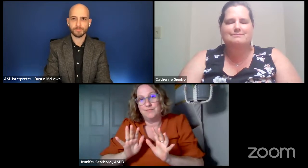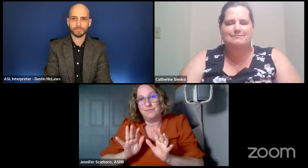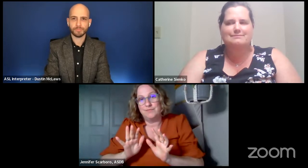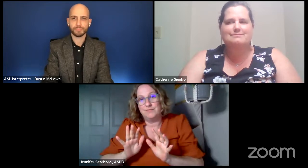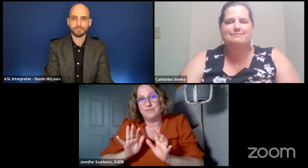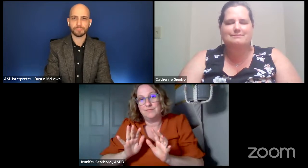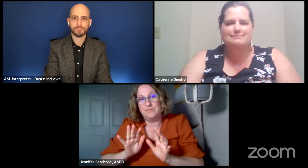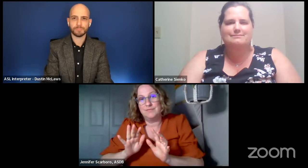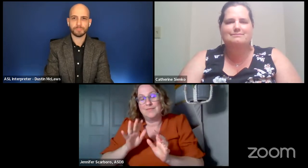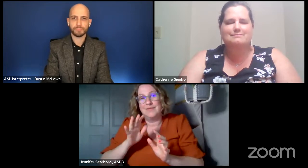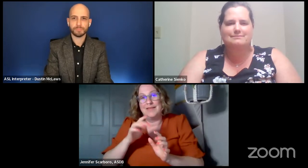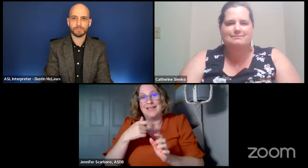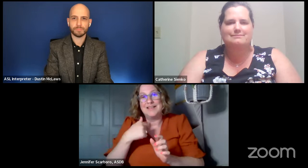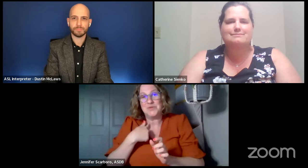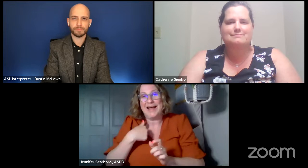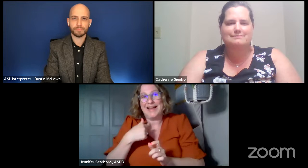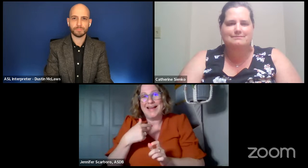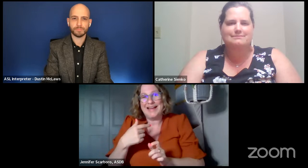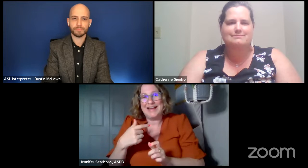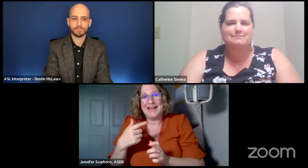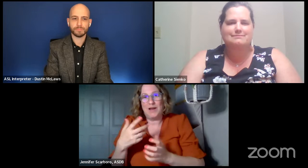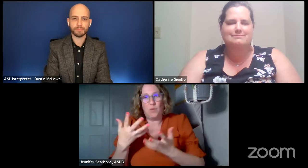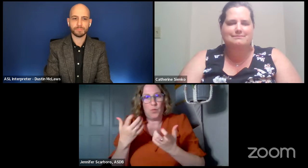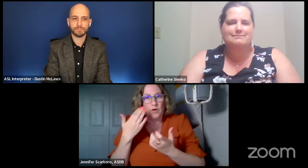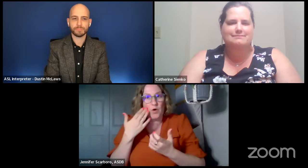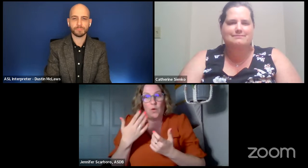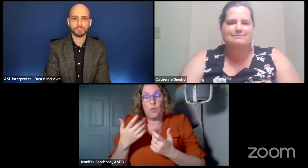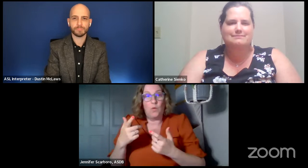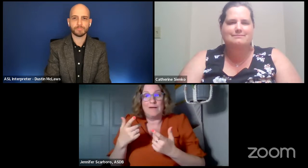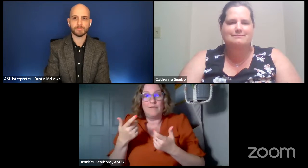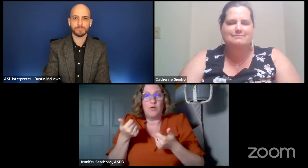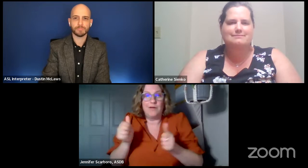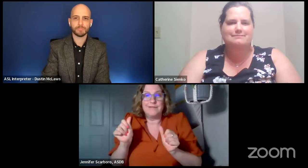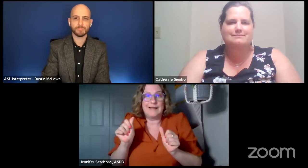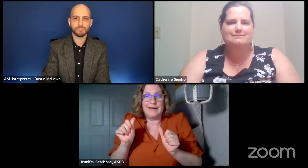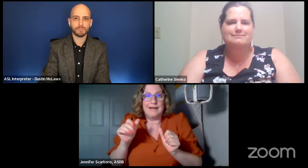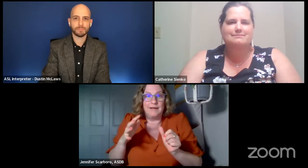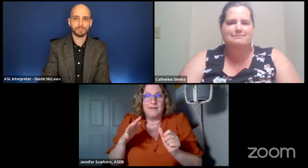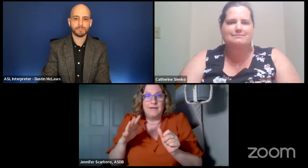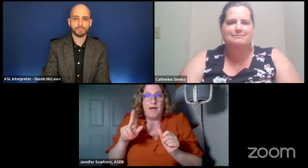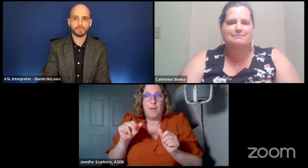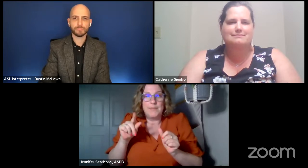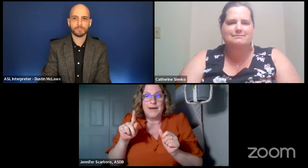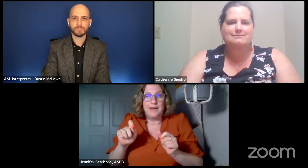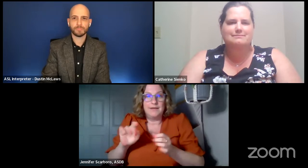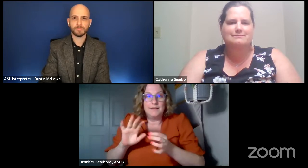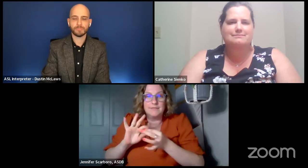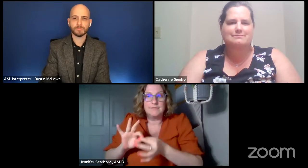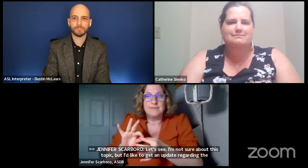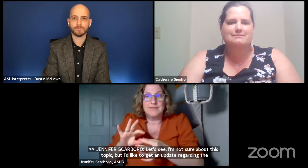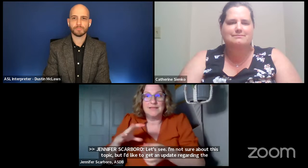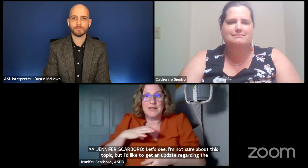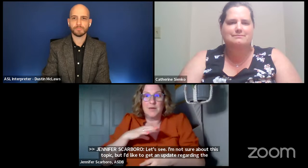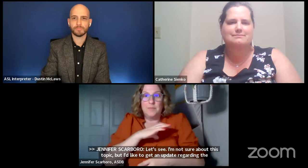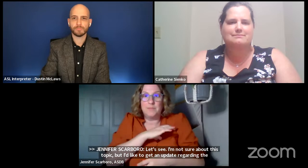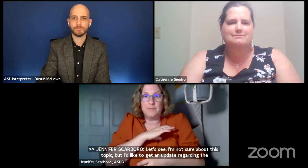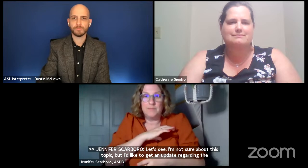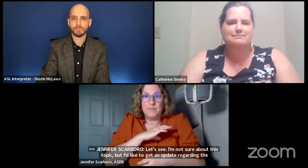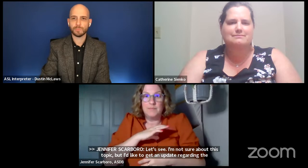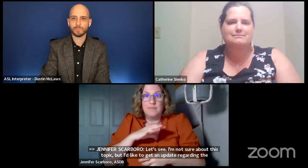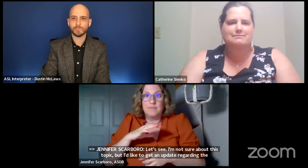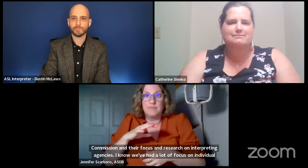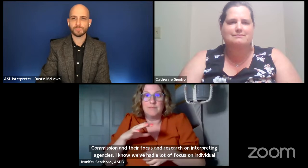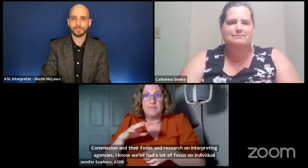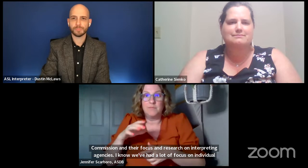are referring those individual interpreters. So I would like to know if there is any